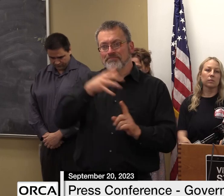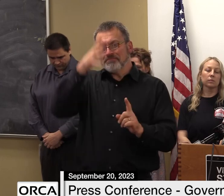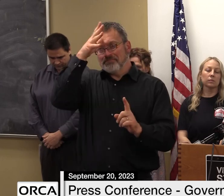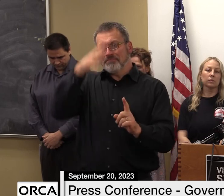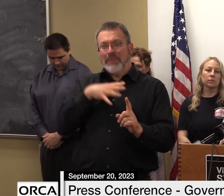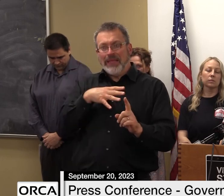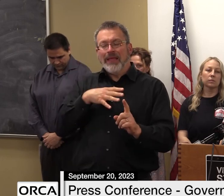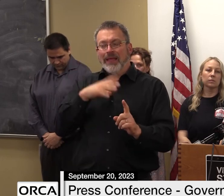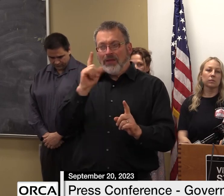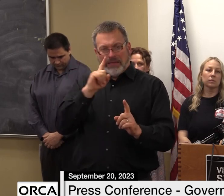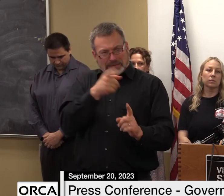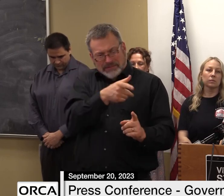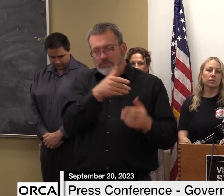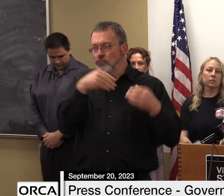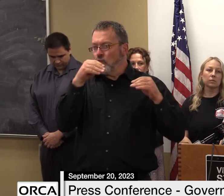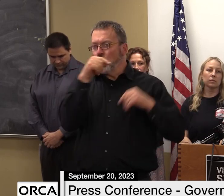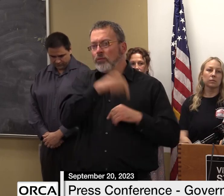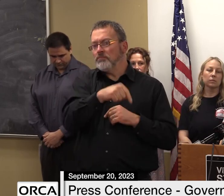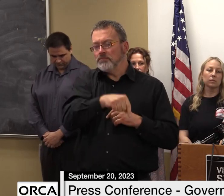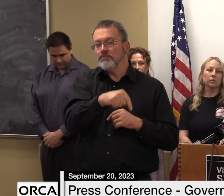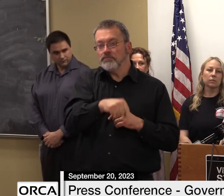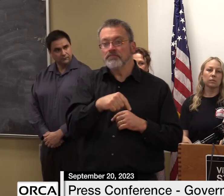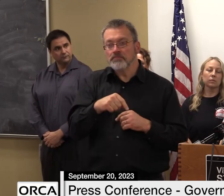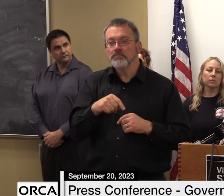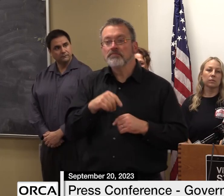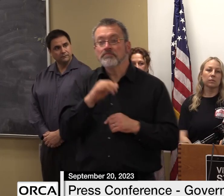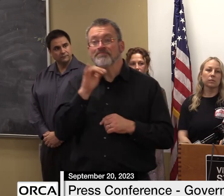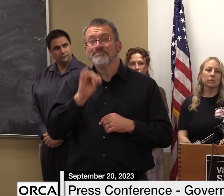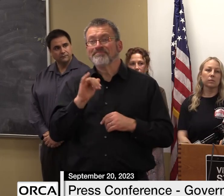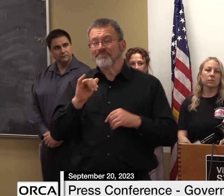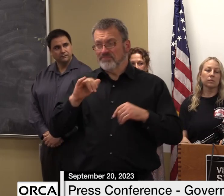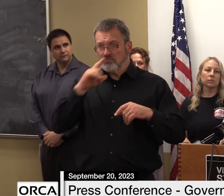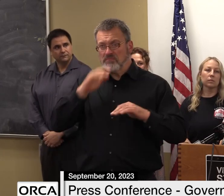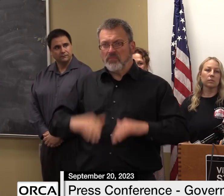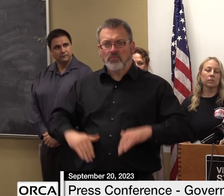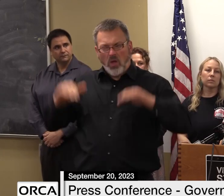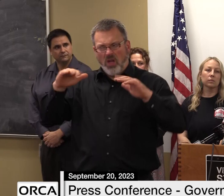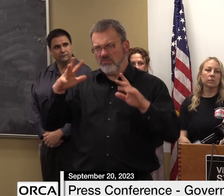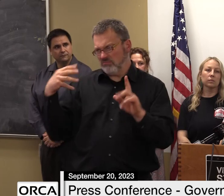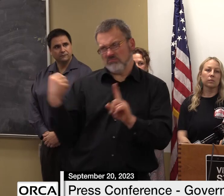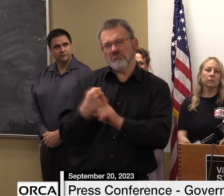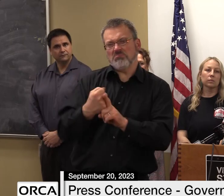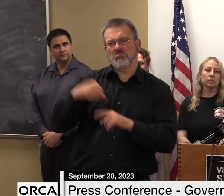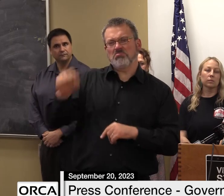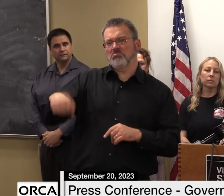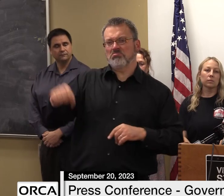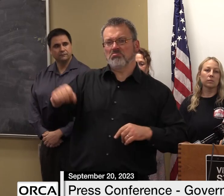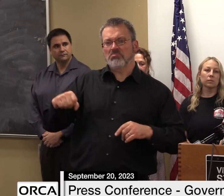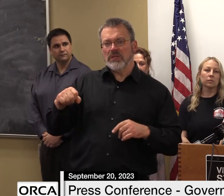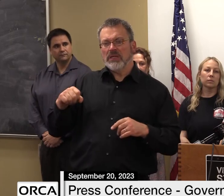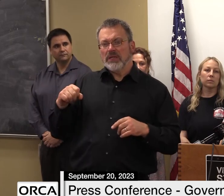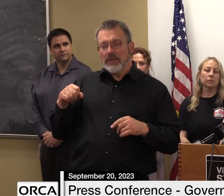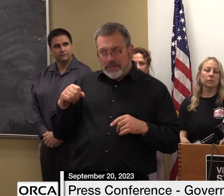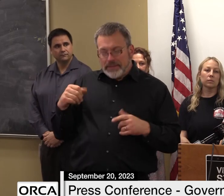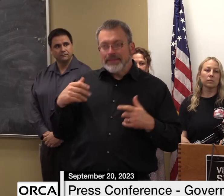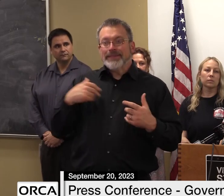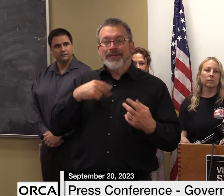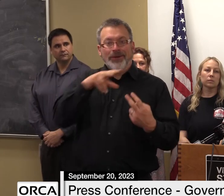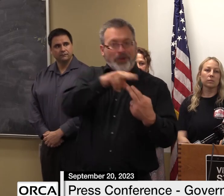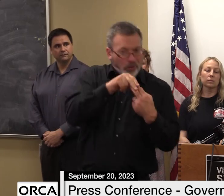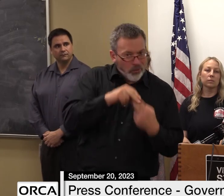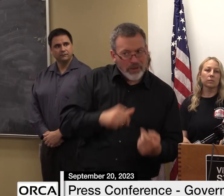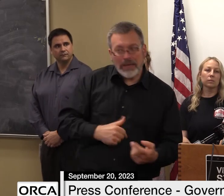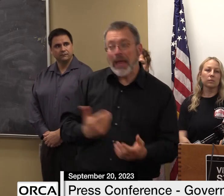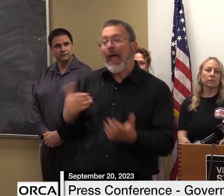been impacted by the storm and was getting a second loan for his property. And the governor